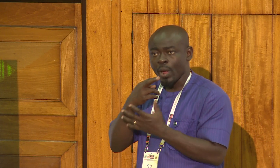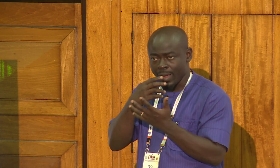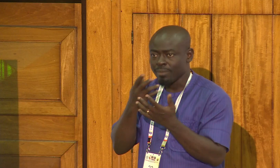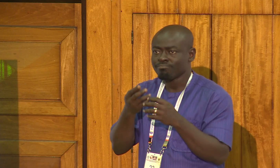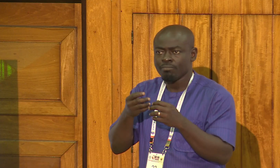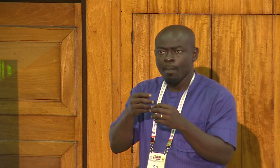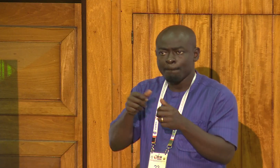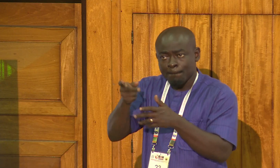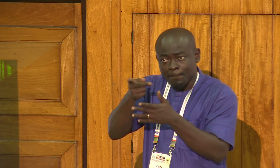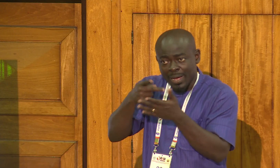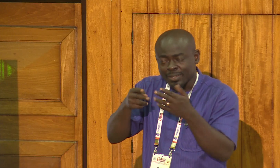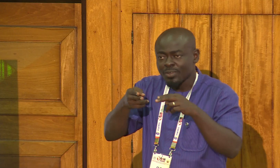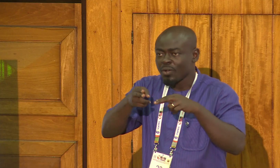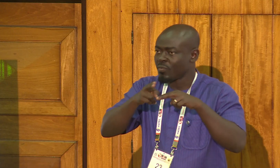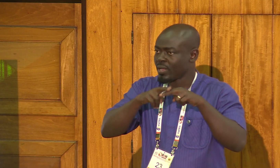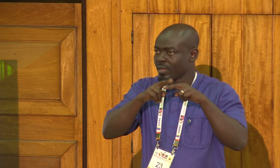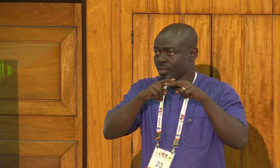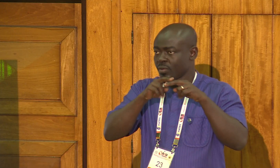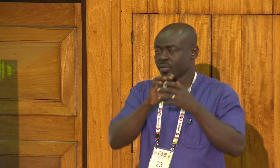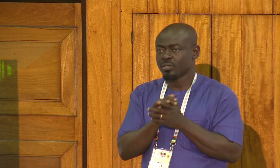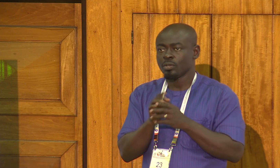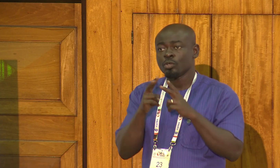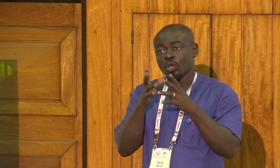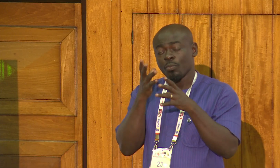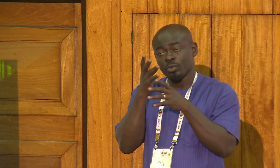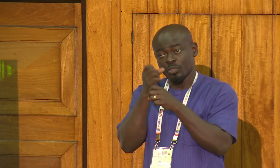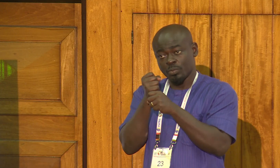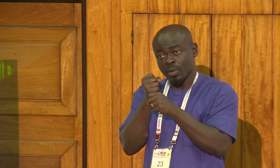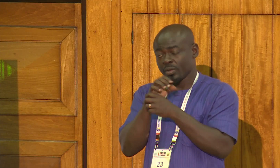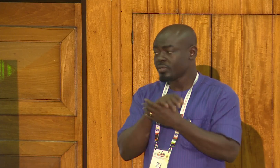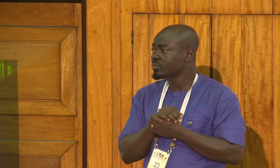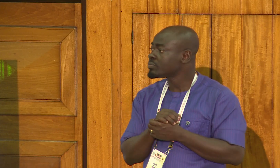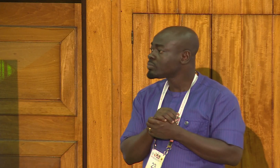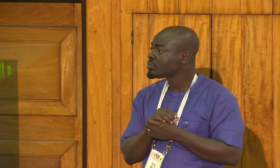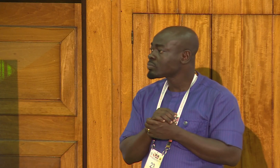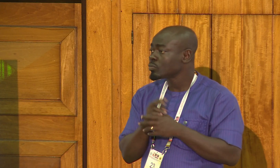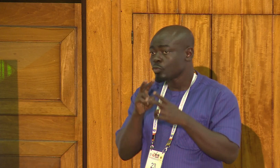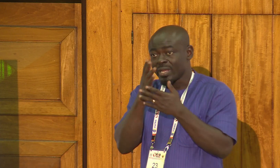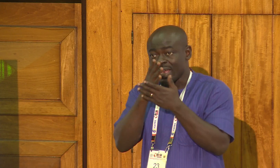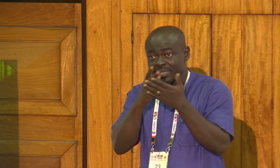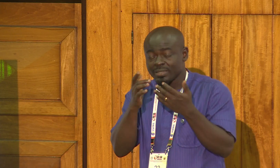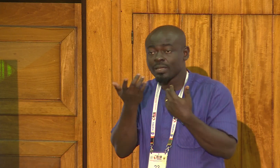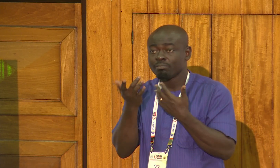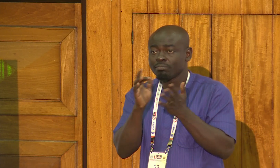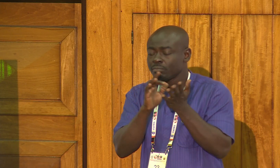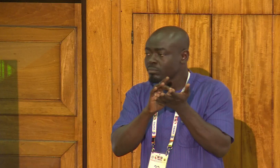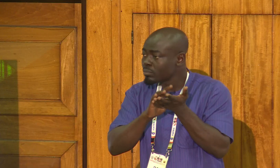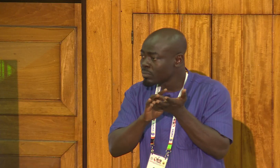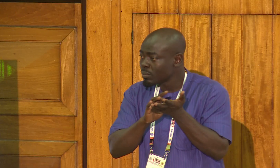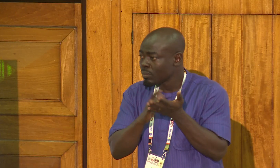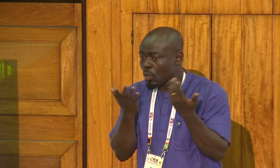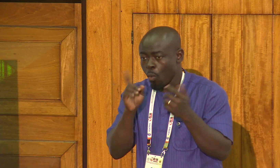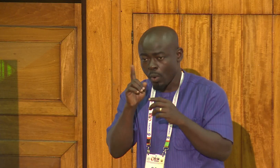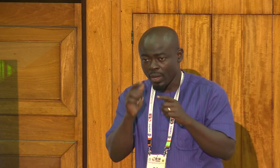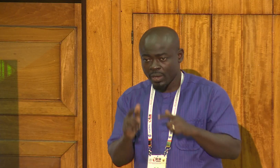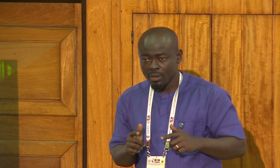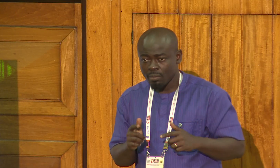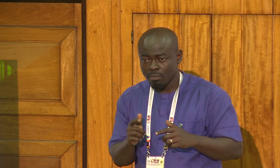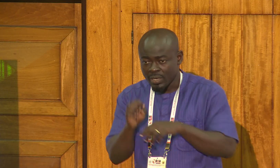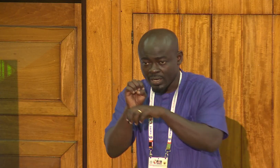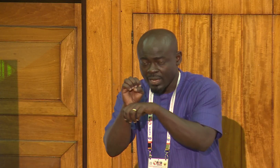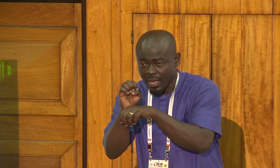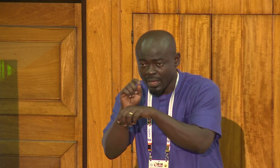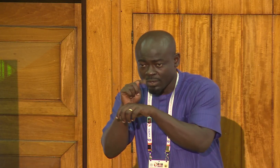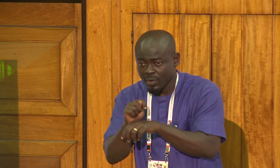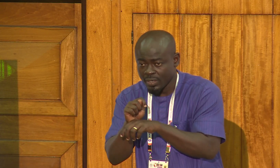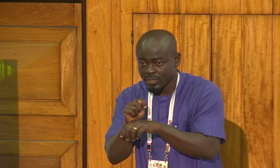increased weight gain. So I'm just going to summarize this. So we know there are certain drugs, certain ethnicity, the